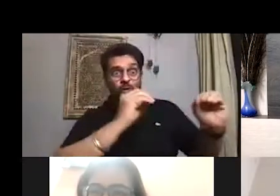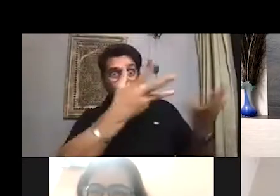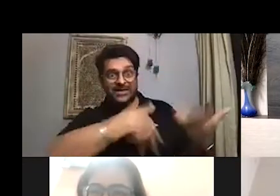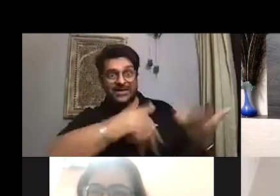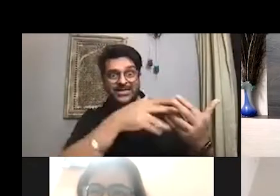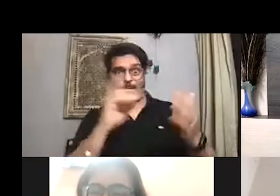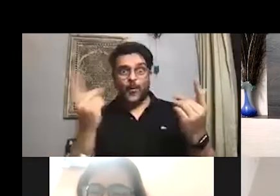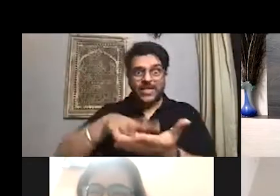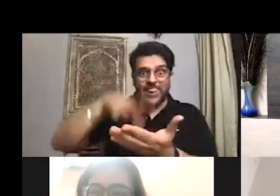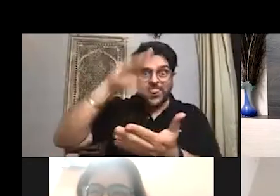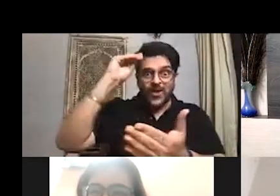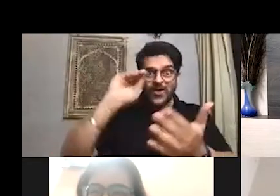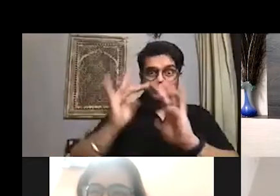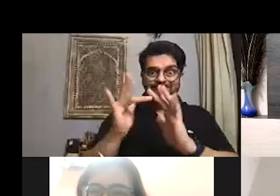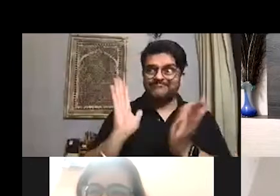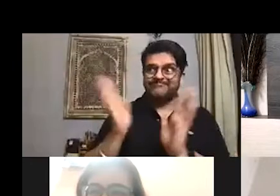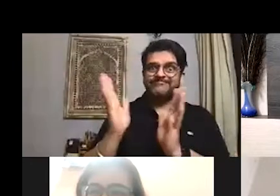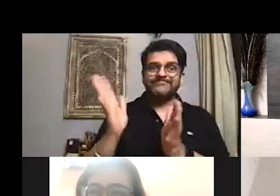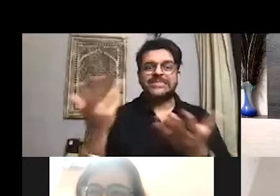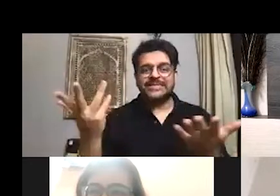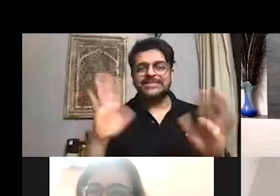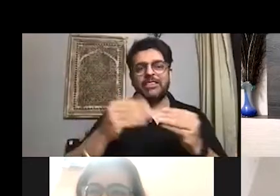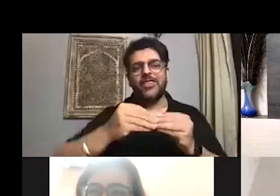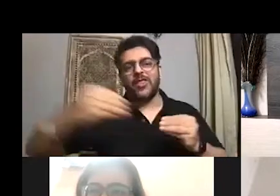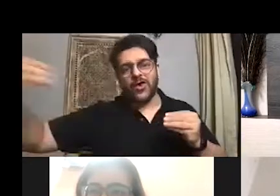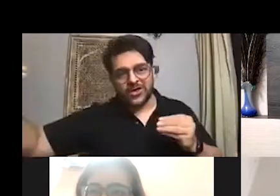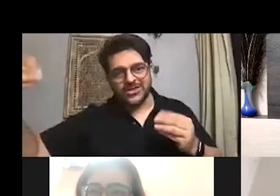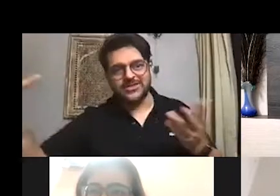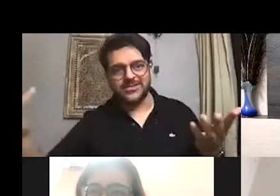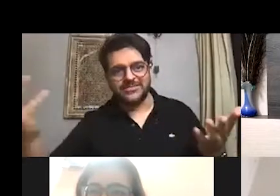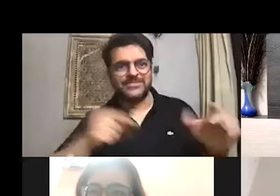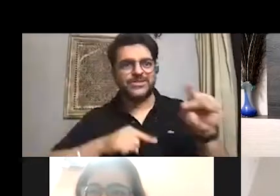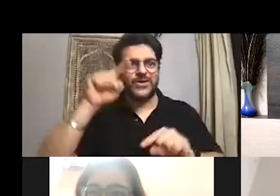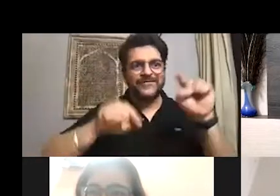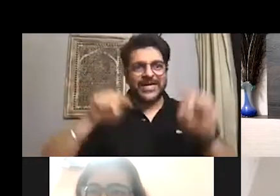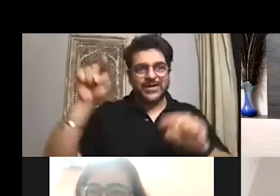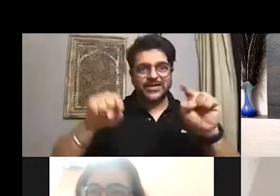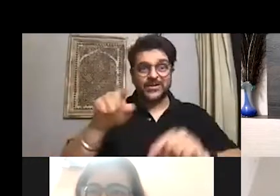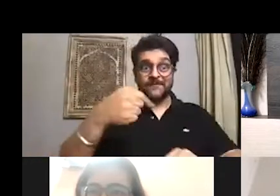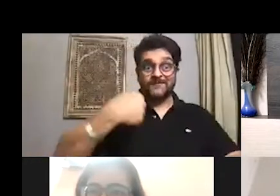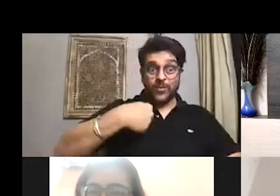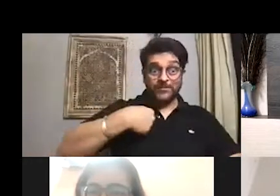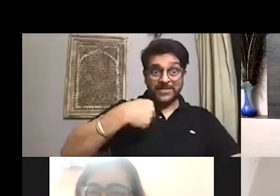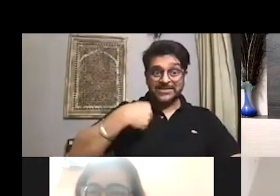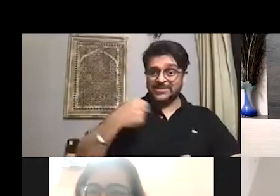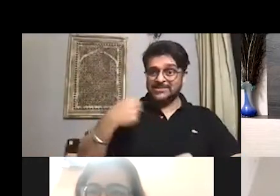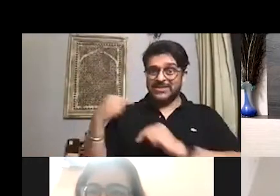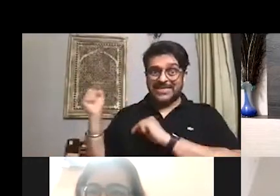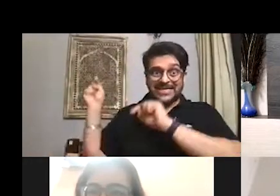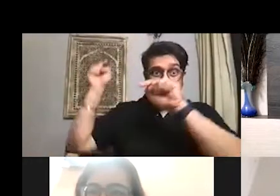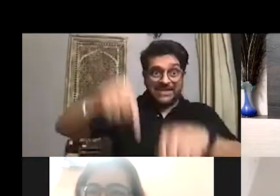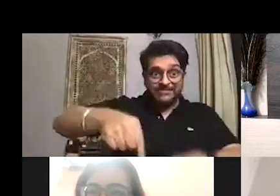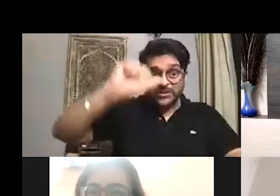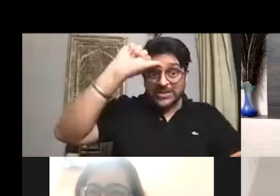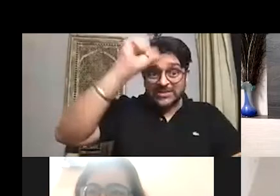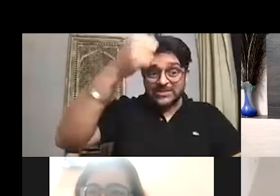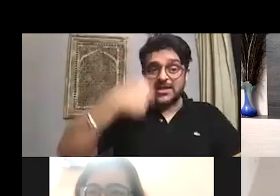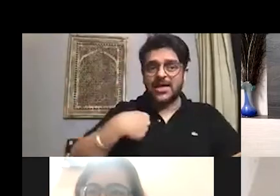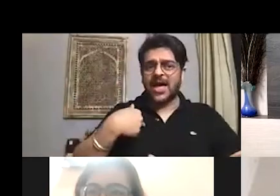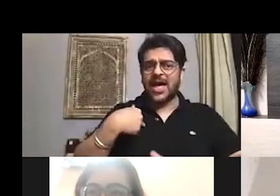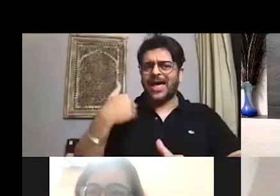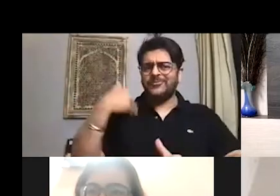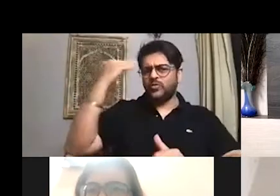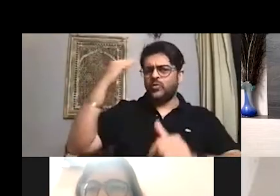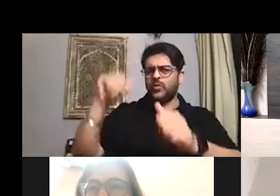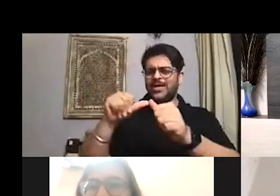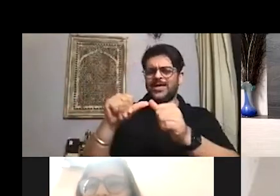community, maybe yes, you'll be able to learn better and faster. But if you're learning online, if you're, taking lessons, it will take a lot of time to